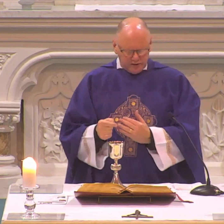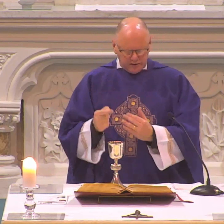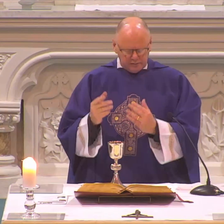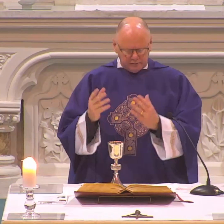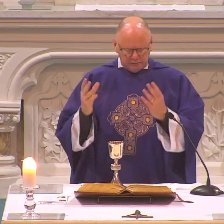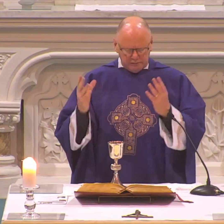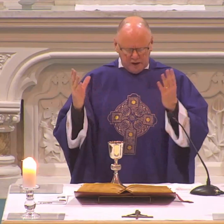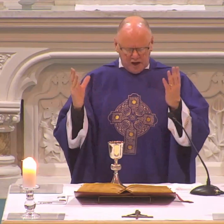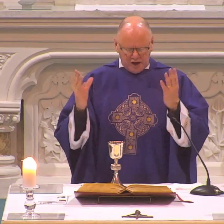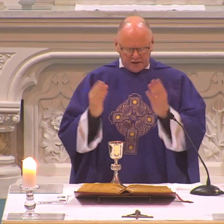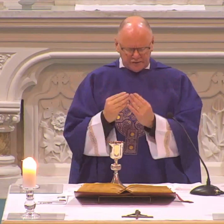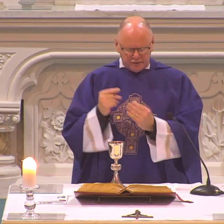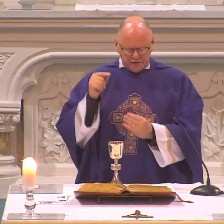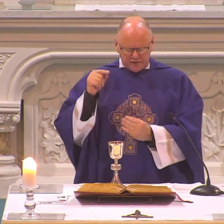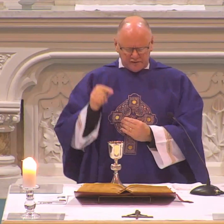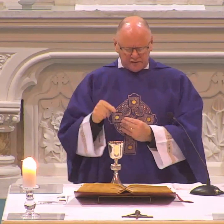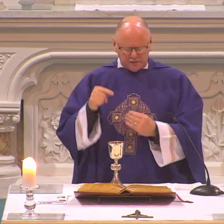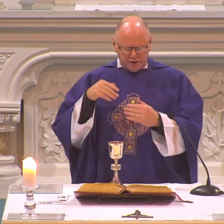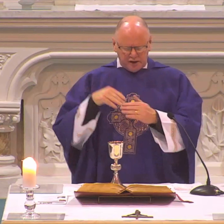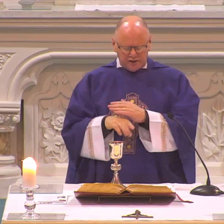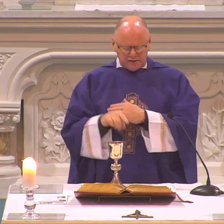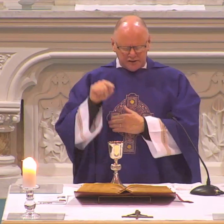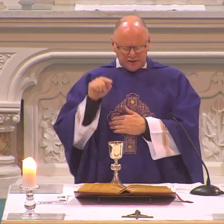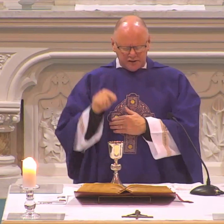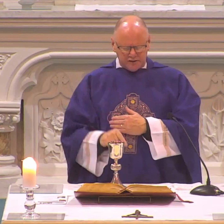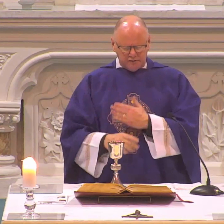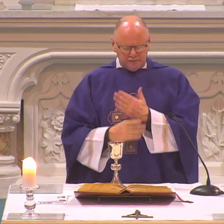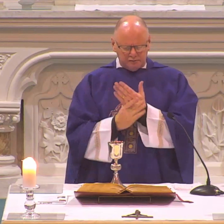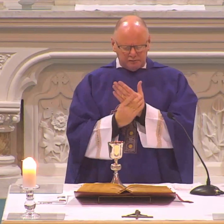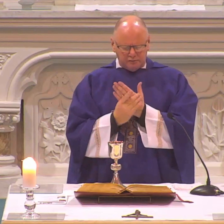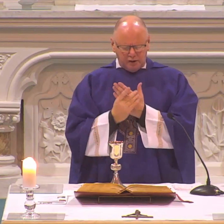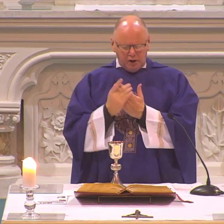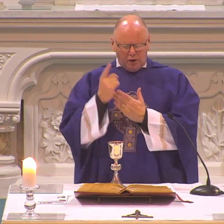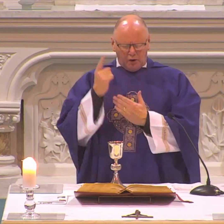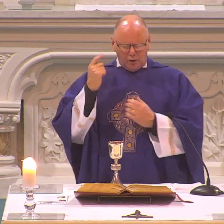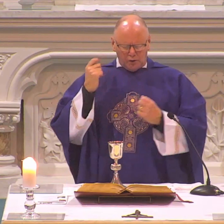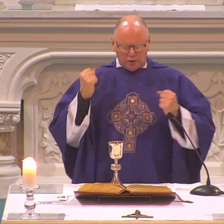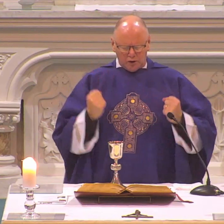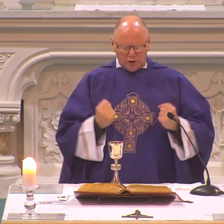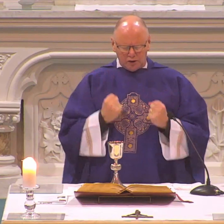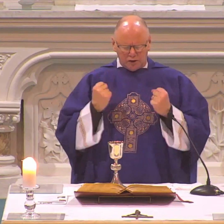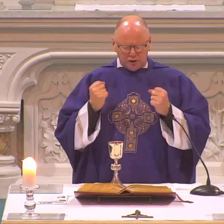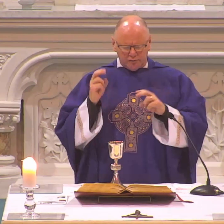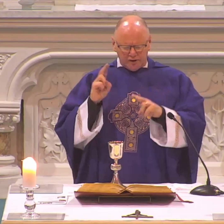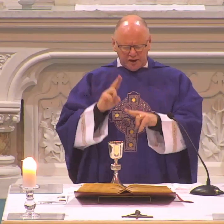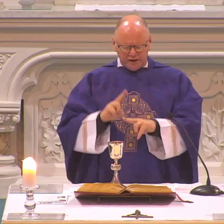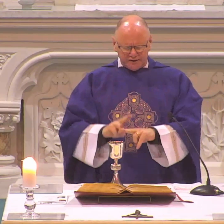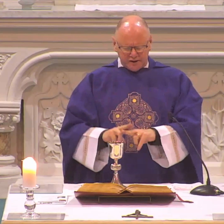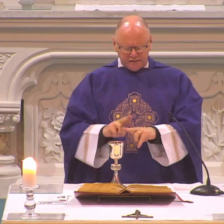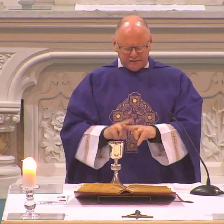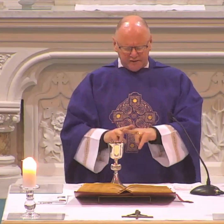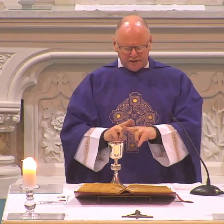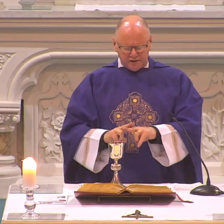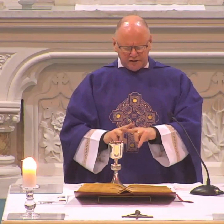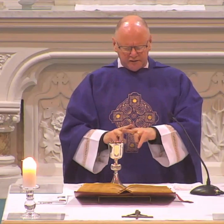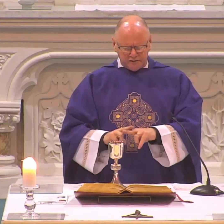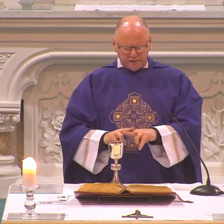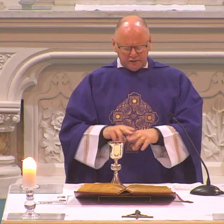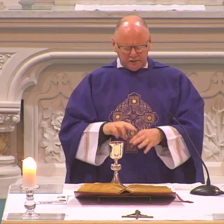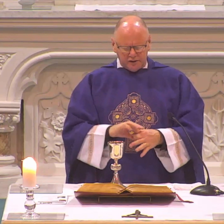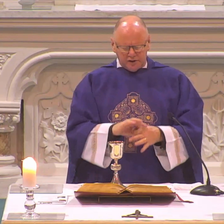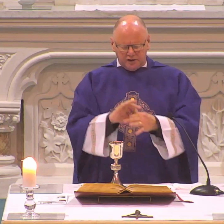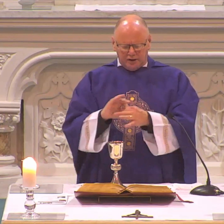Through him, and with him, and in him, O God, Almighty